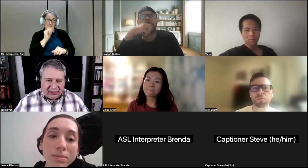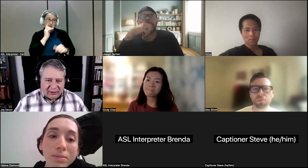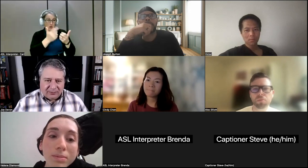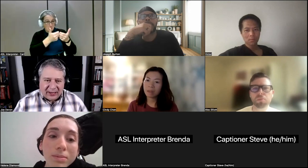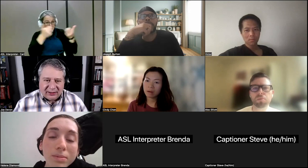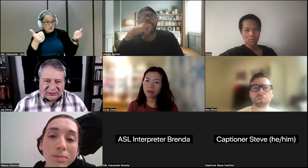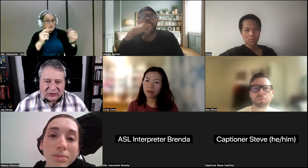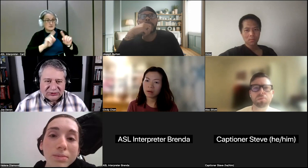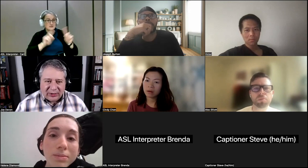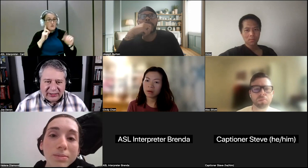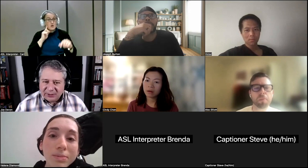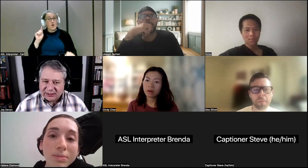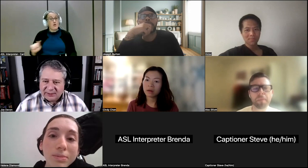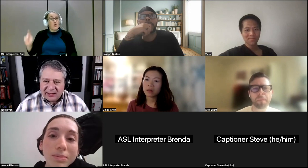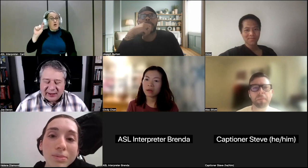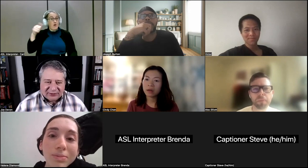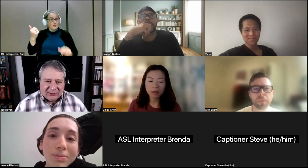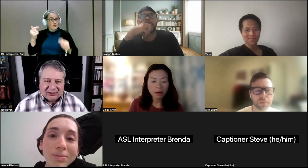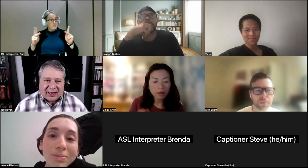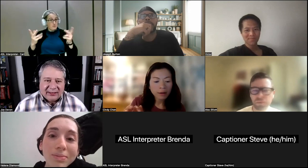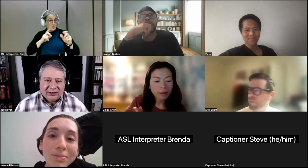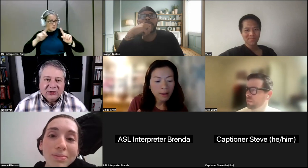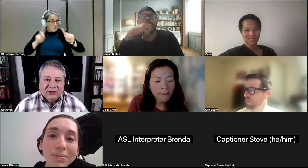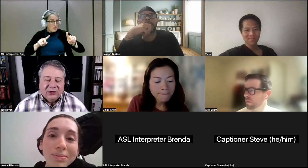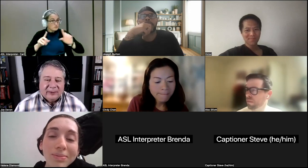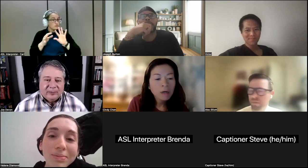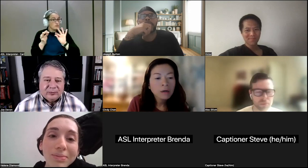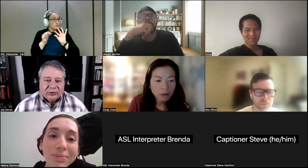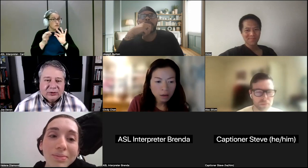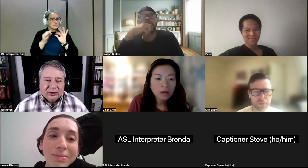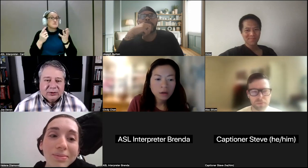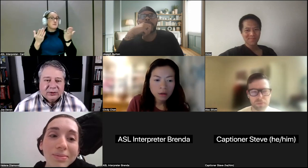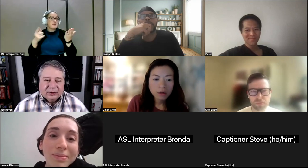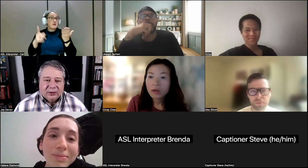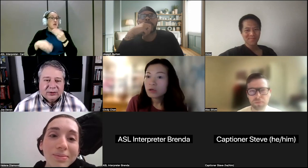have the other panelists also weigh in because they may have something to add here?